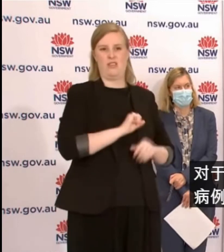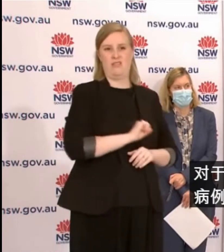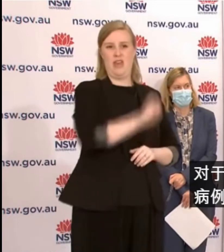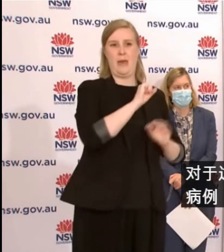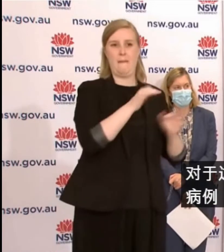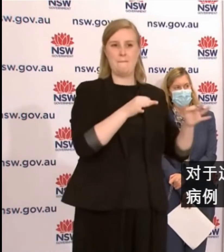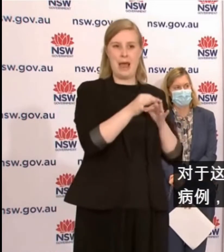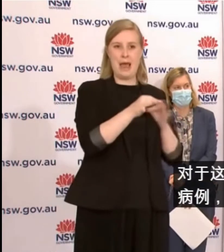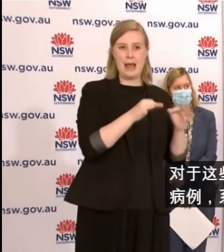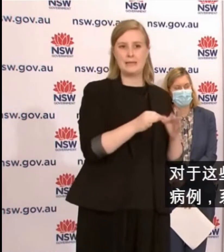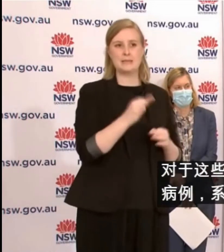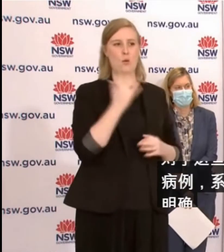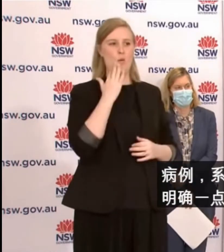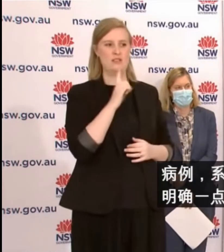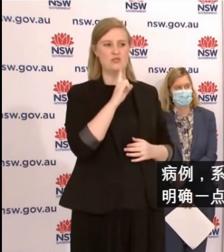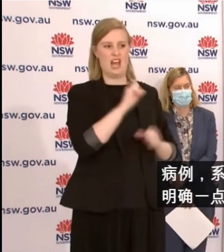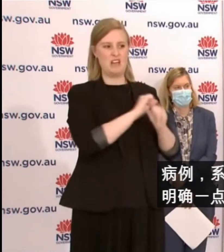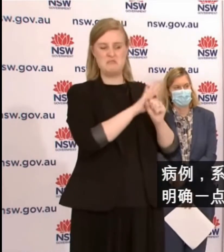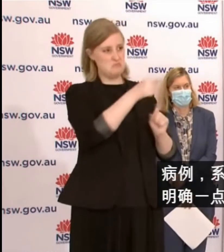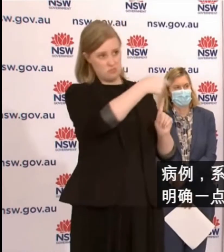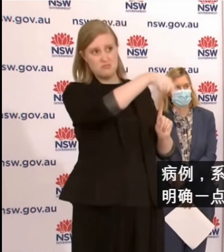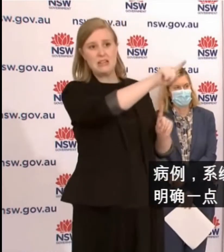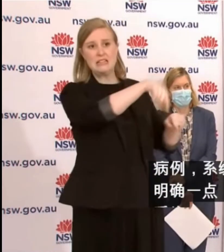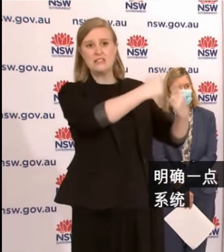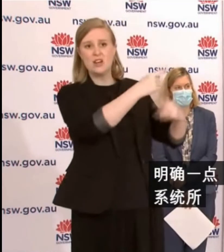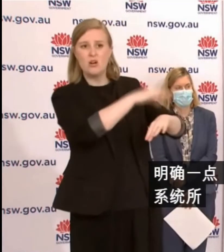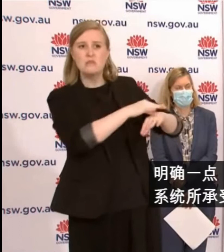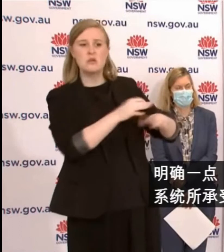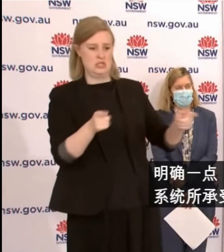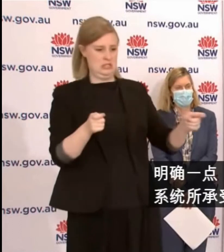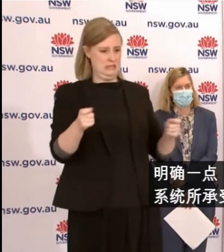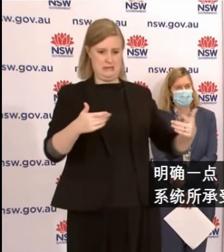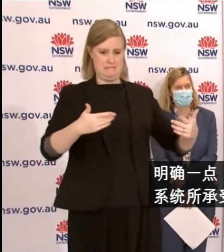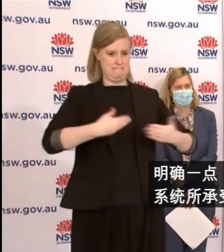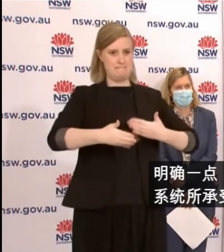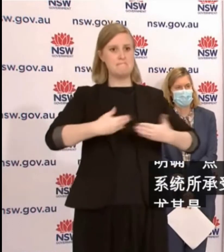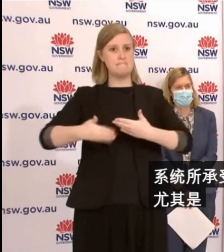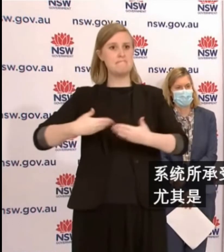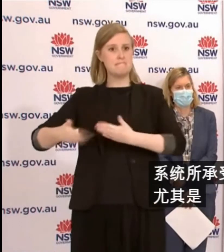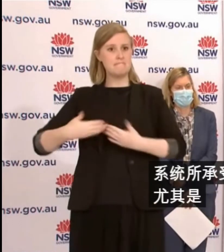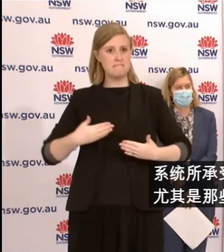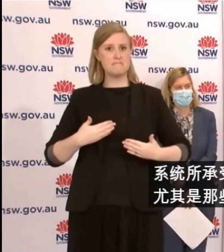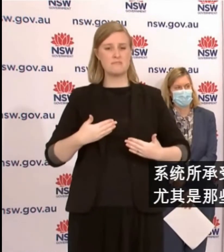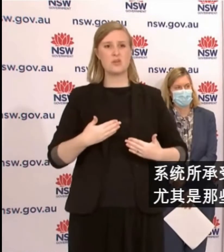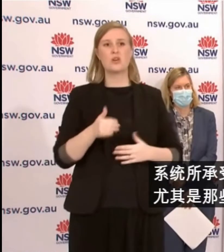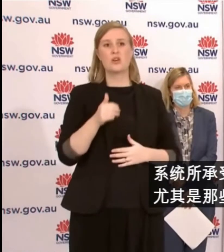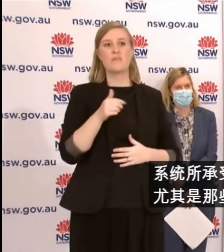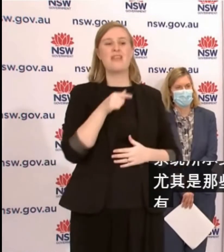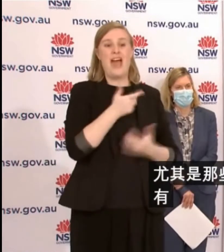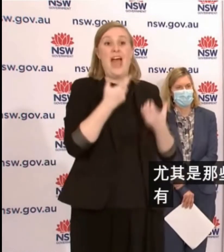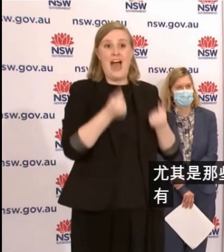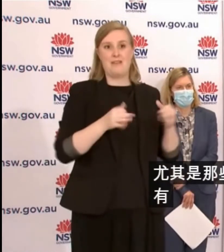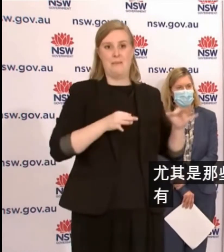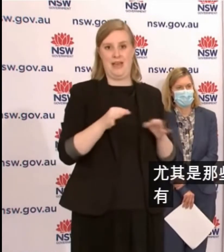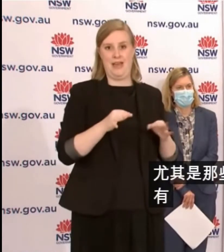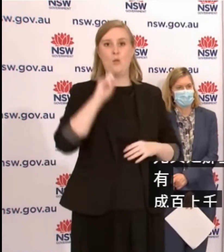system has capacity. And I want to make that clear. We don't underscore for a second the pressure the system's under, especially the hospitals within those areas